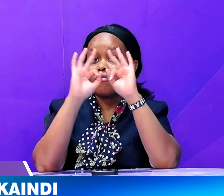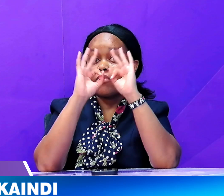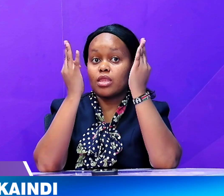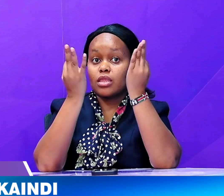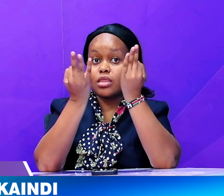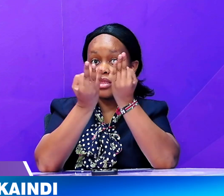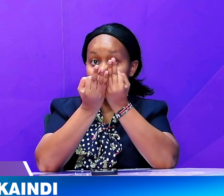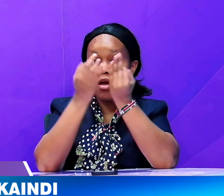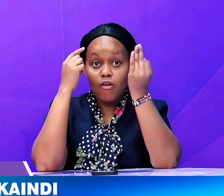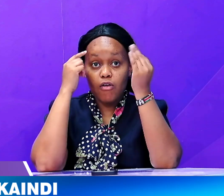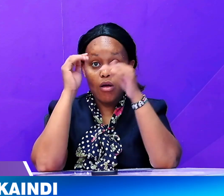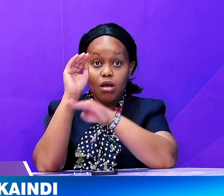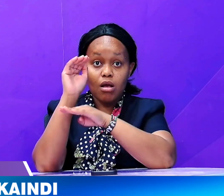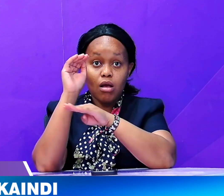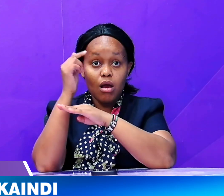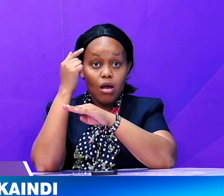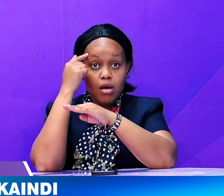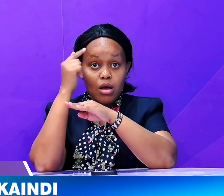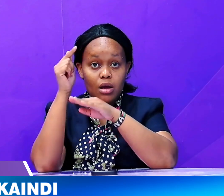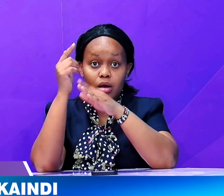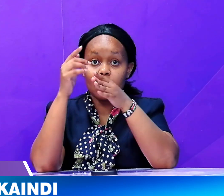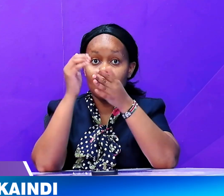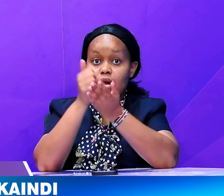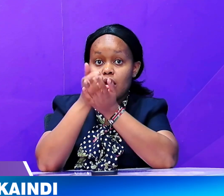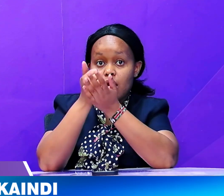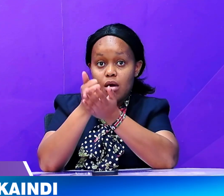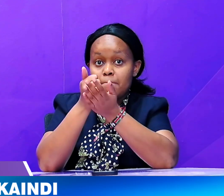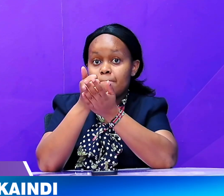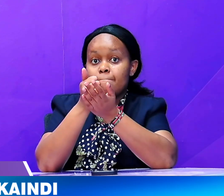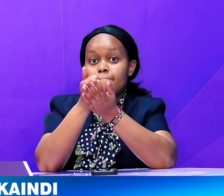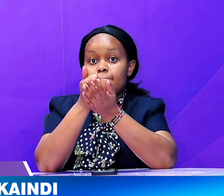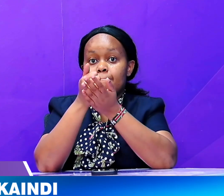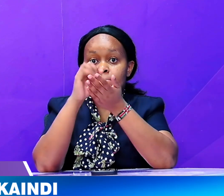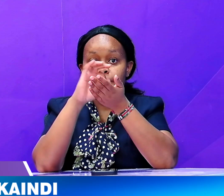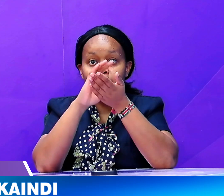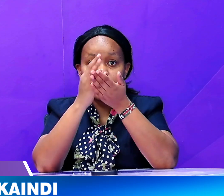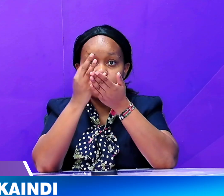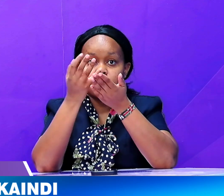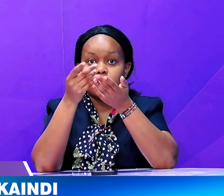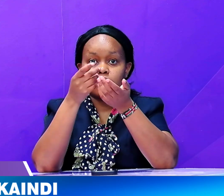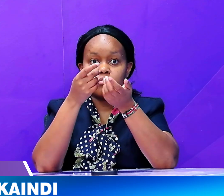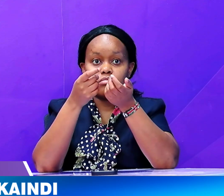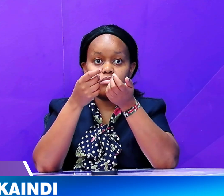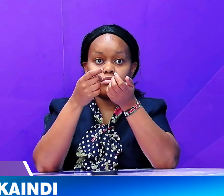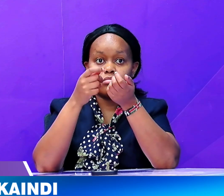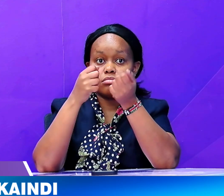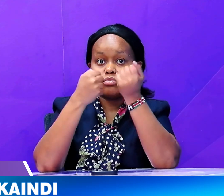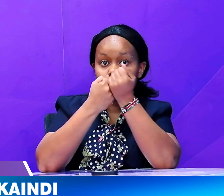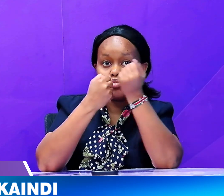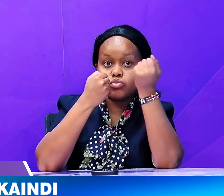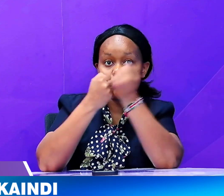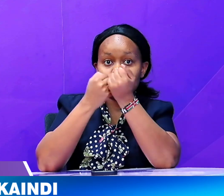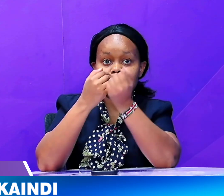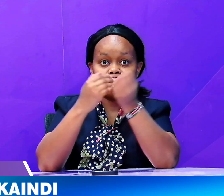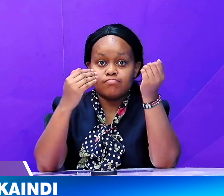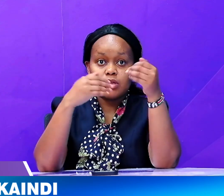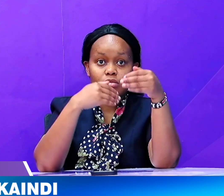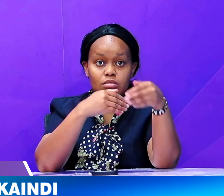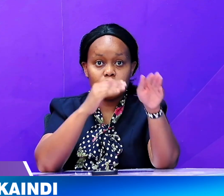The family is calling for compensation to help cover funeral expenses and support the